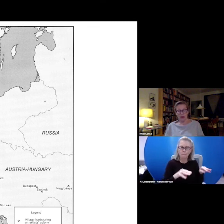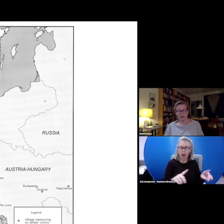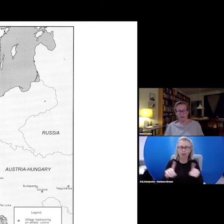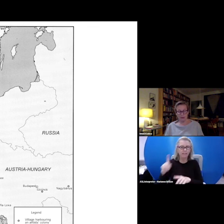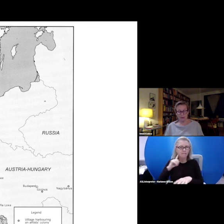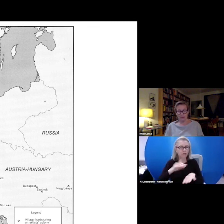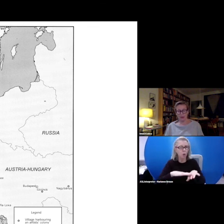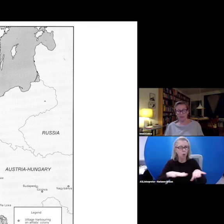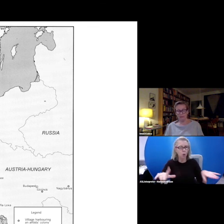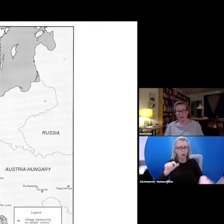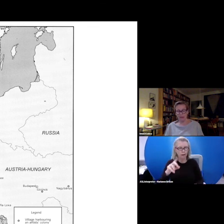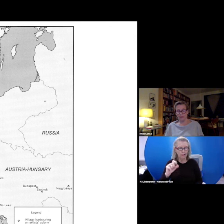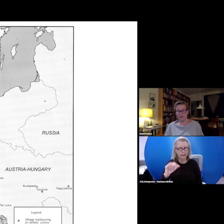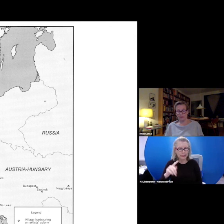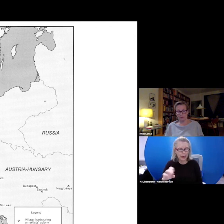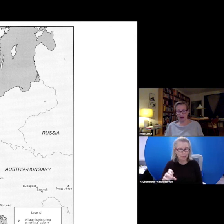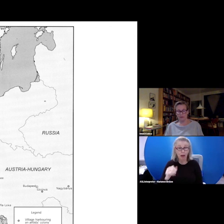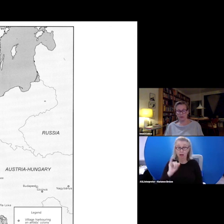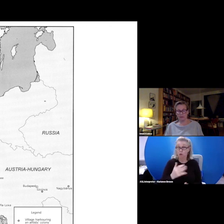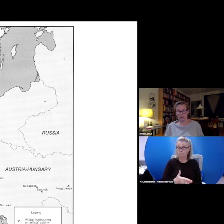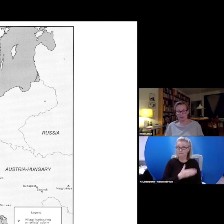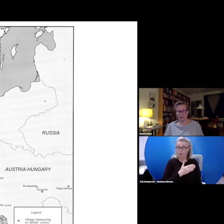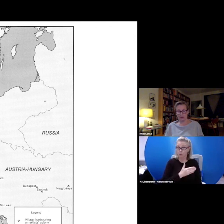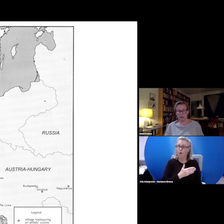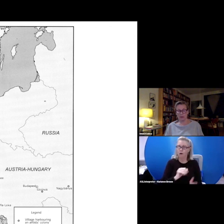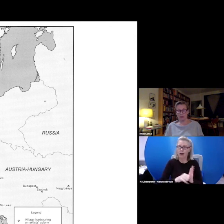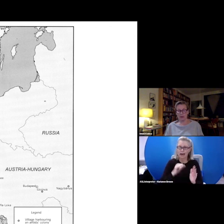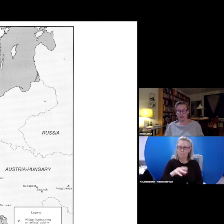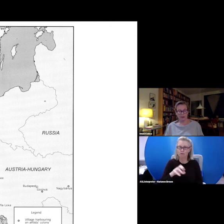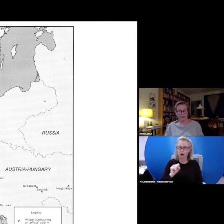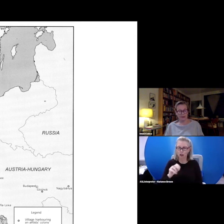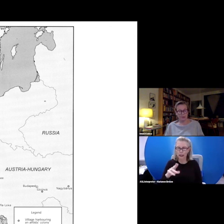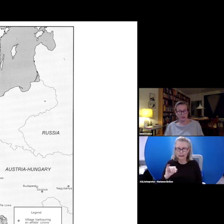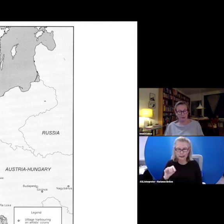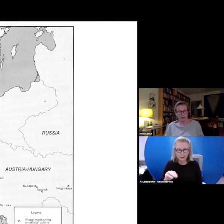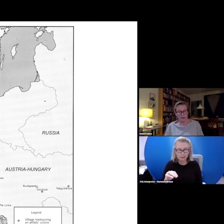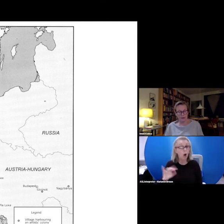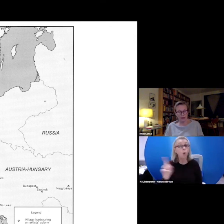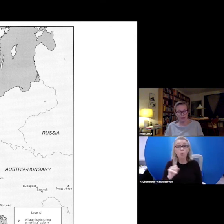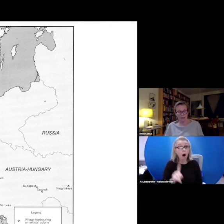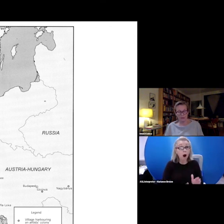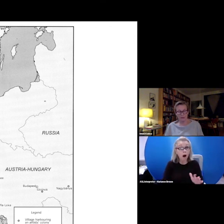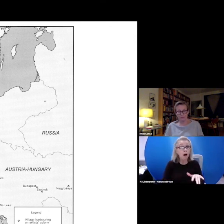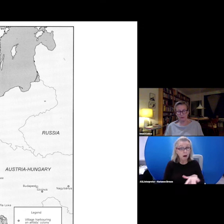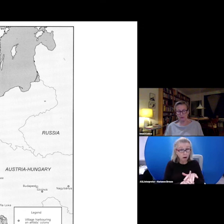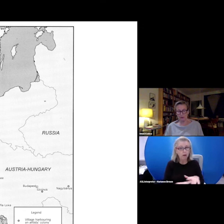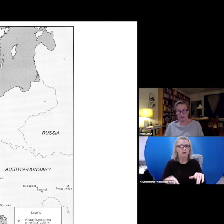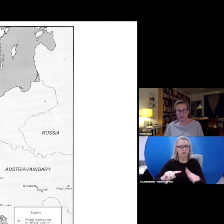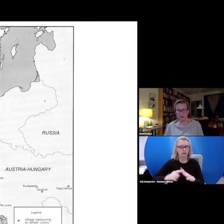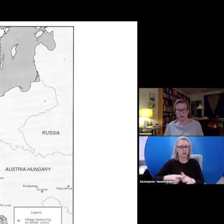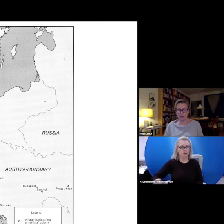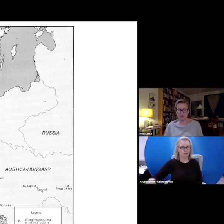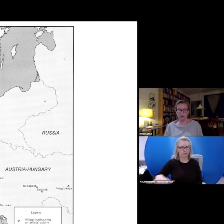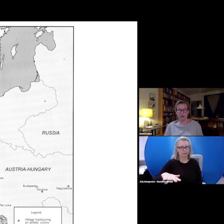new unfocused, immediate foreground appeared, whose idea was to lead the gaze of the viewers